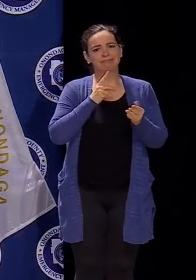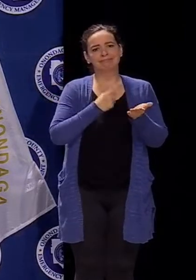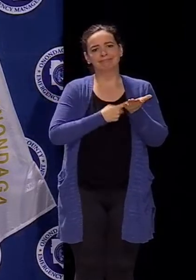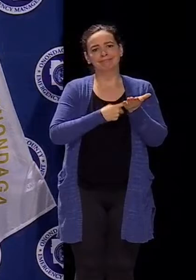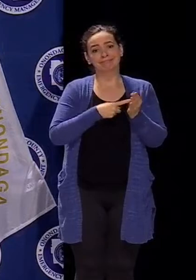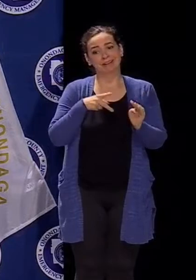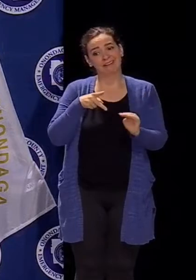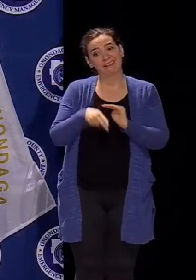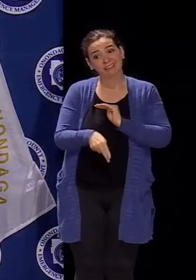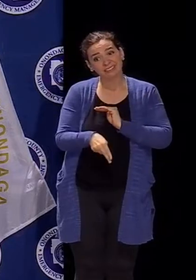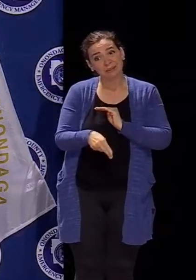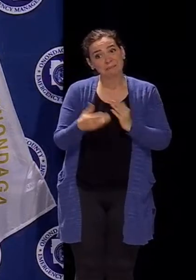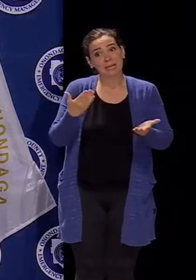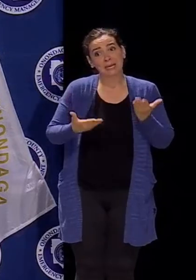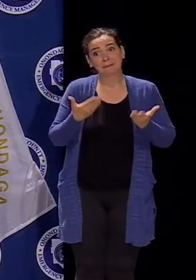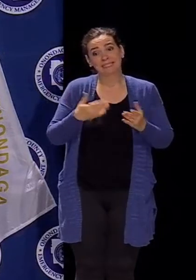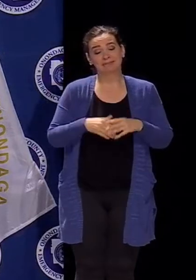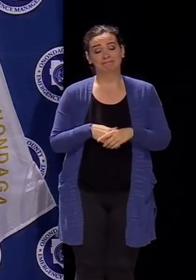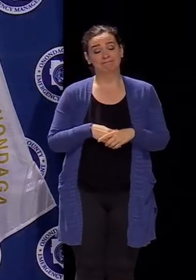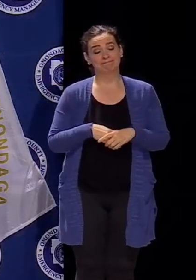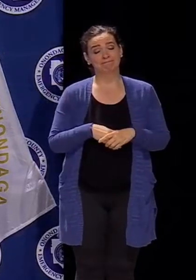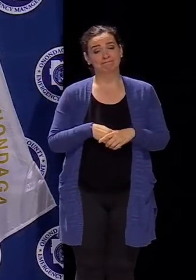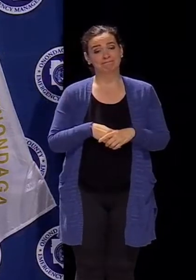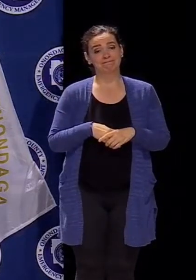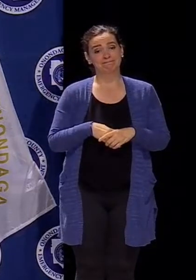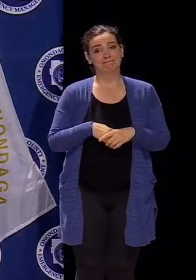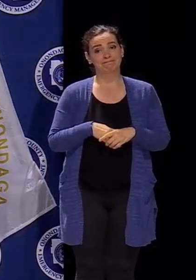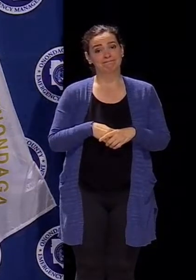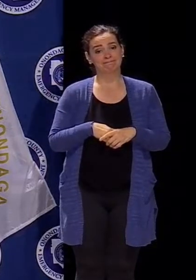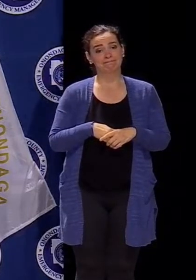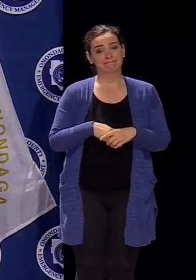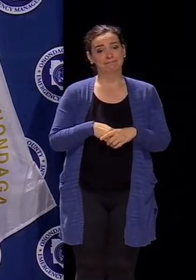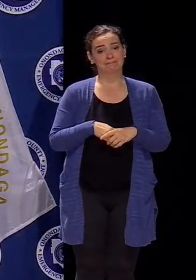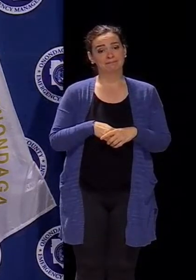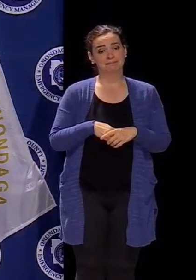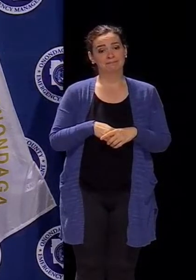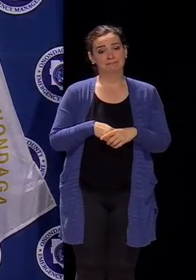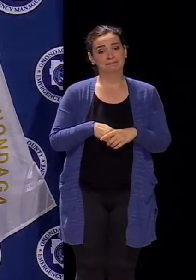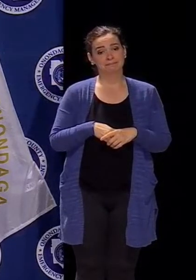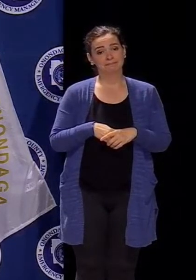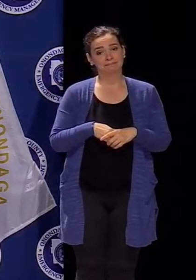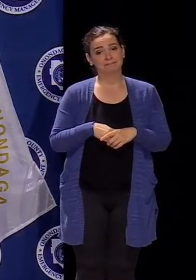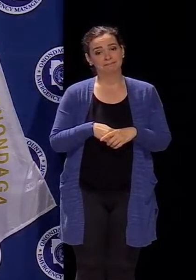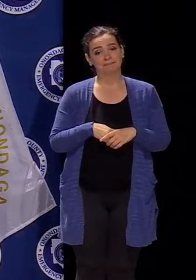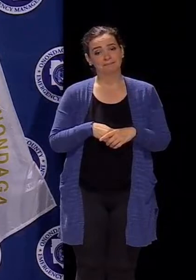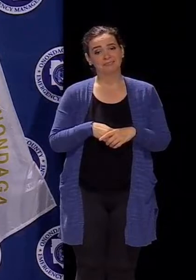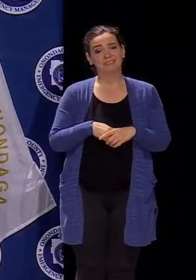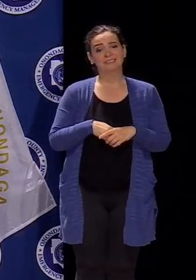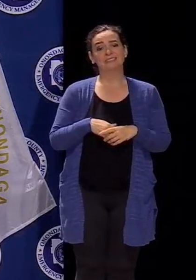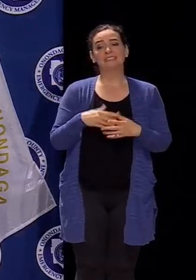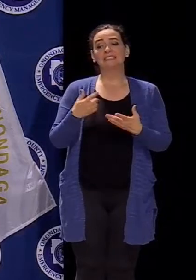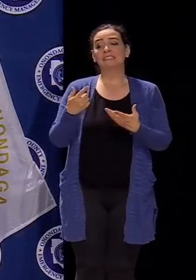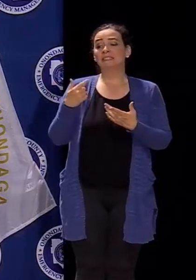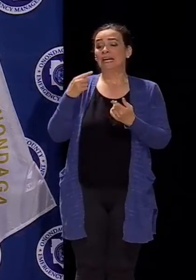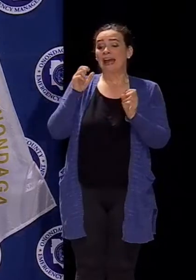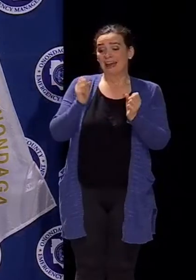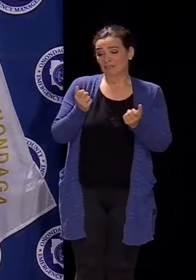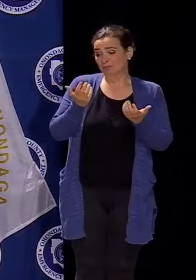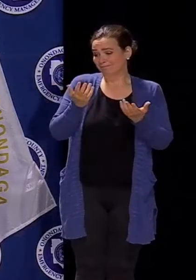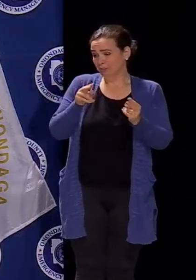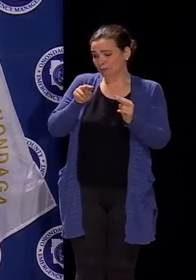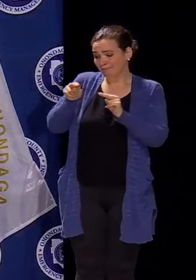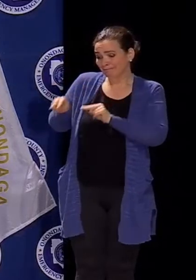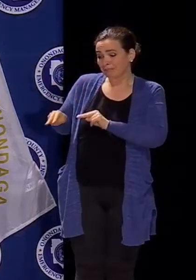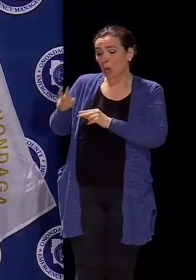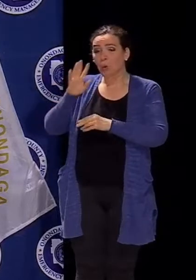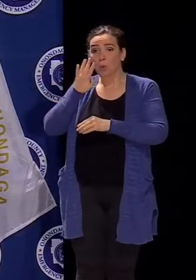You can't, we'll exercise some of our rainy day fund, but we can't use all of it, or else our credit rating will drop down to junk bonds